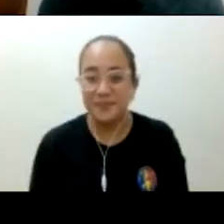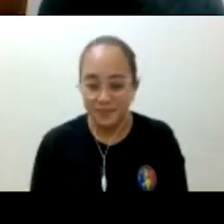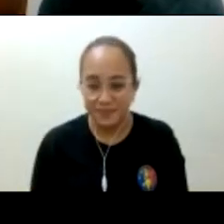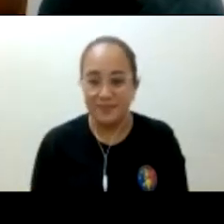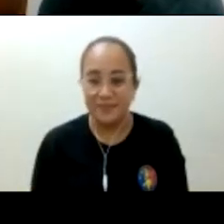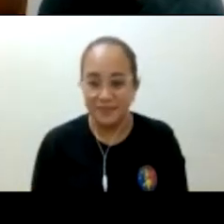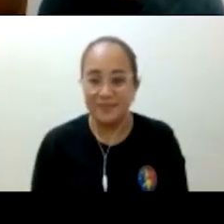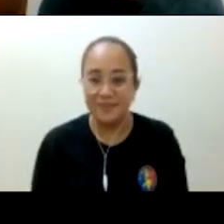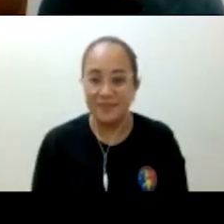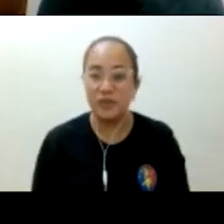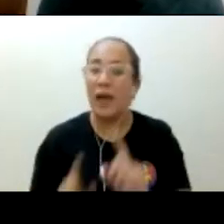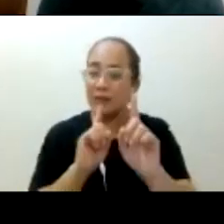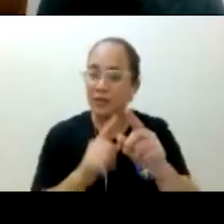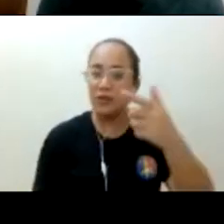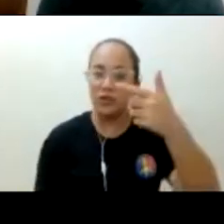Yes, G.